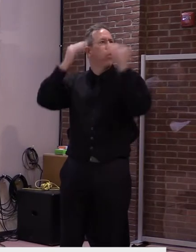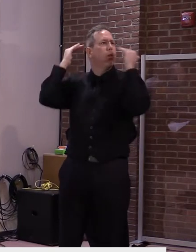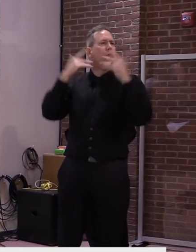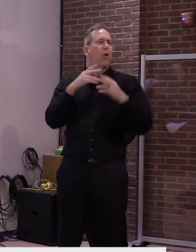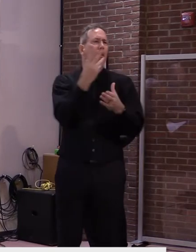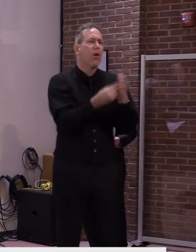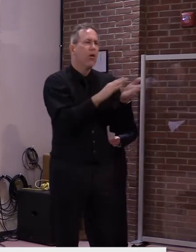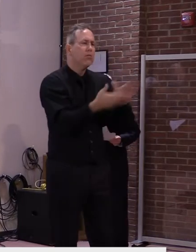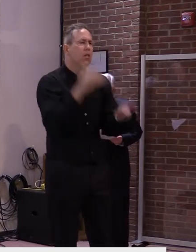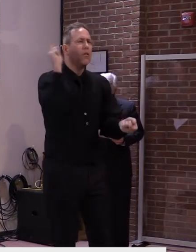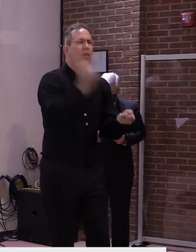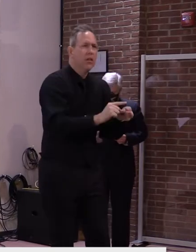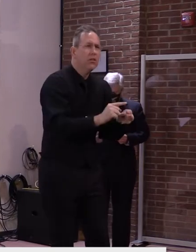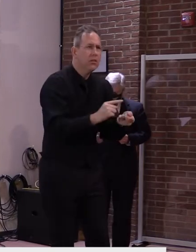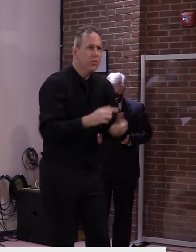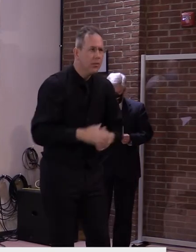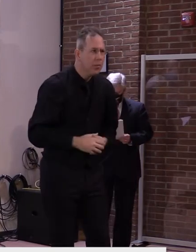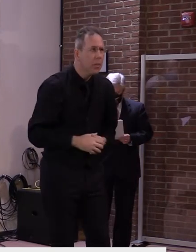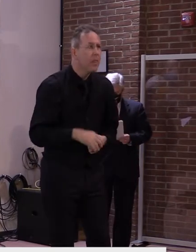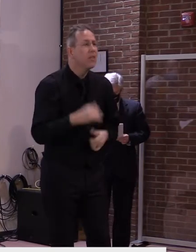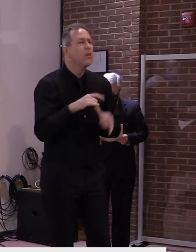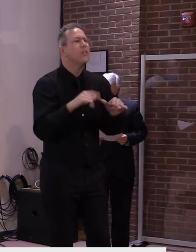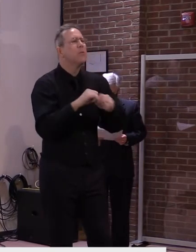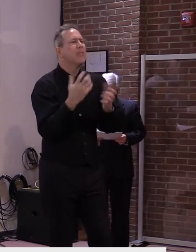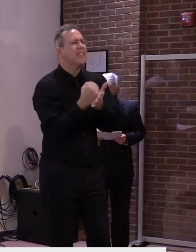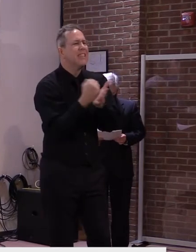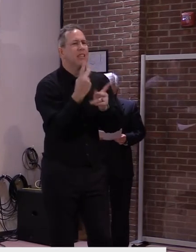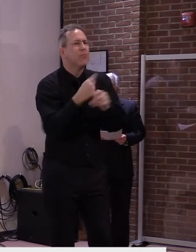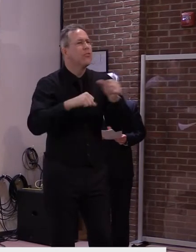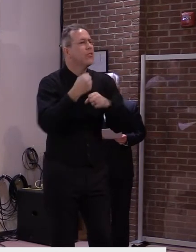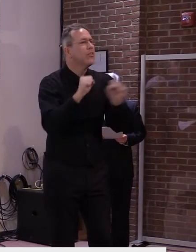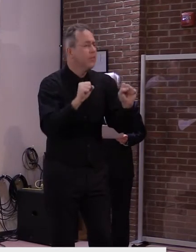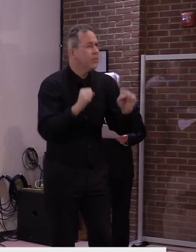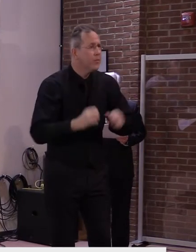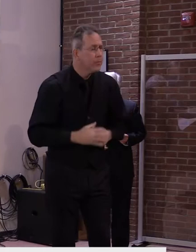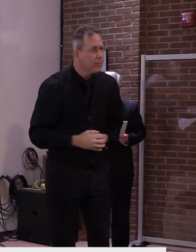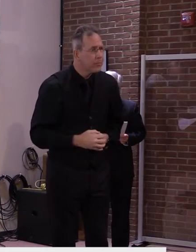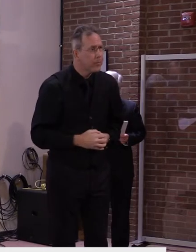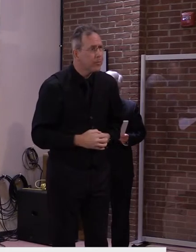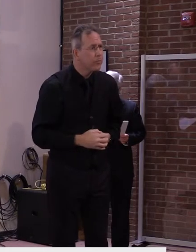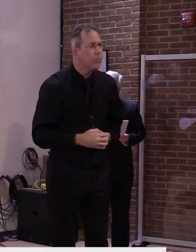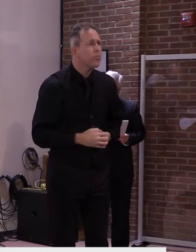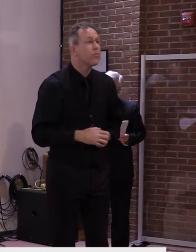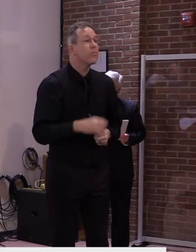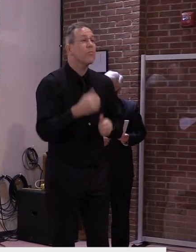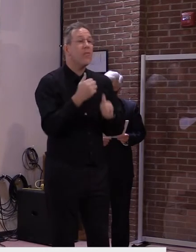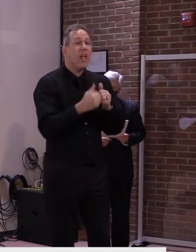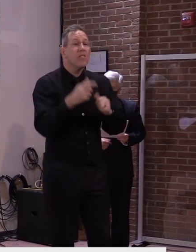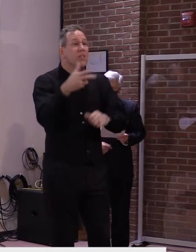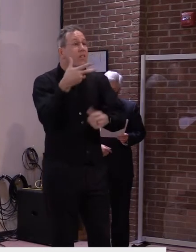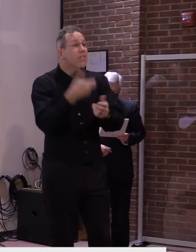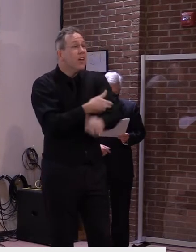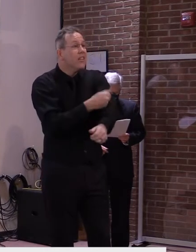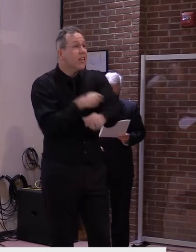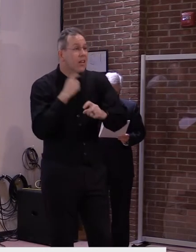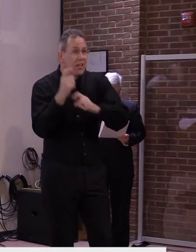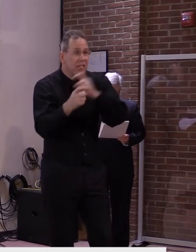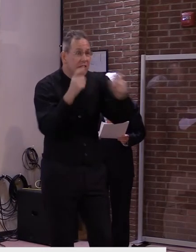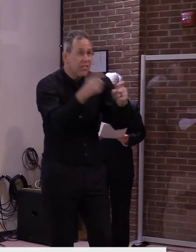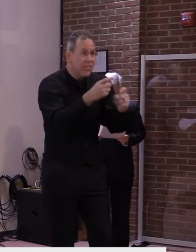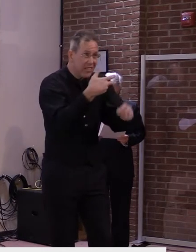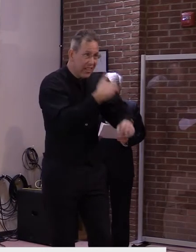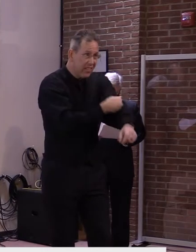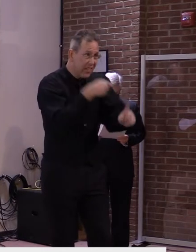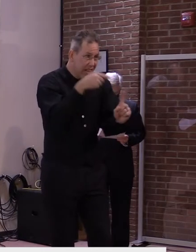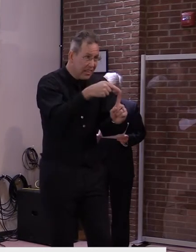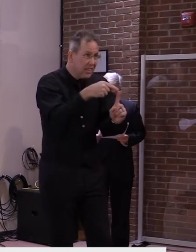safe. And remember, every dose diverted from the most vulnerable will only prolong our return